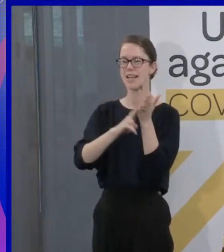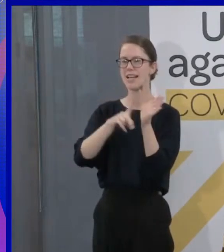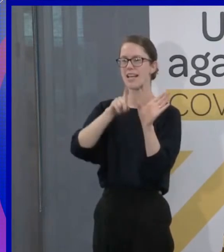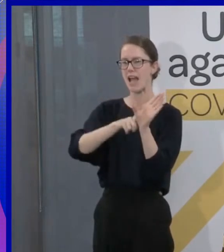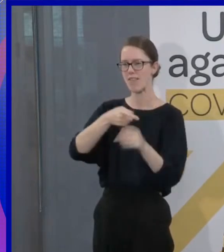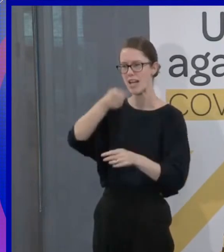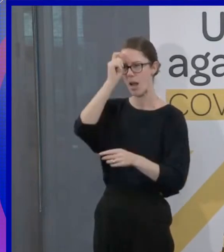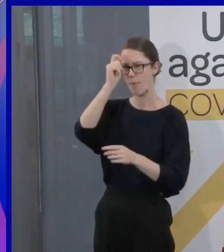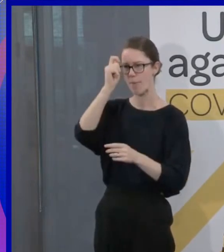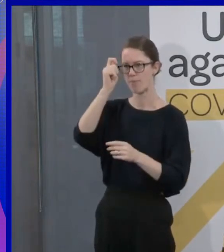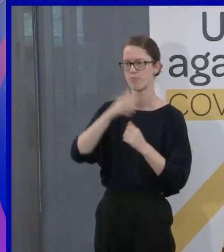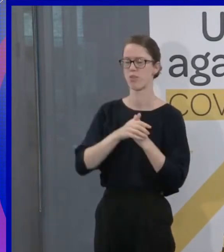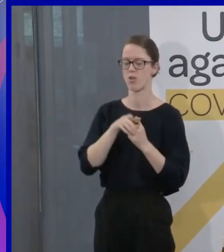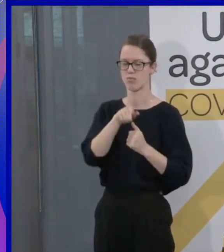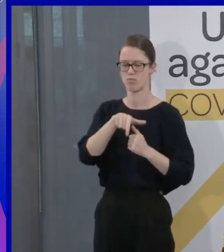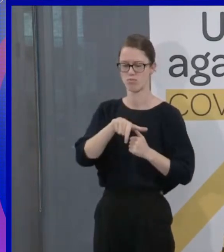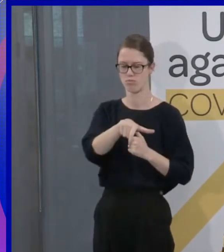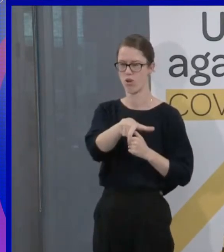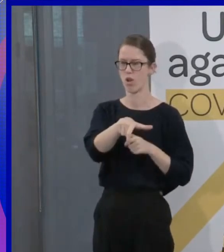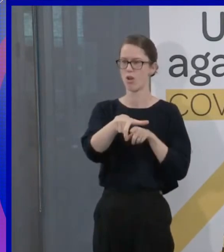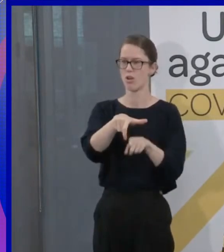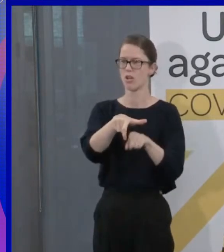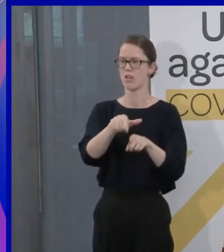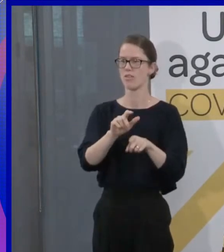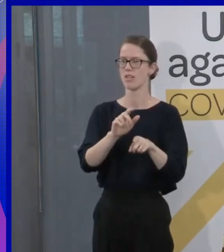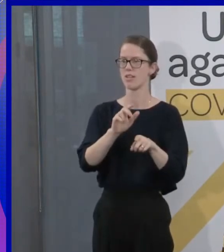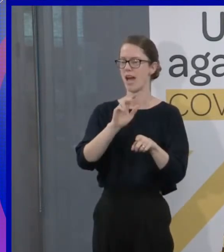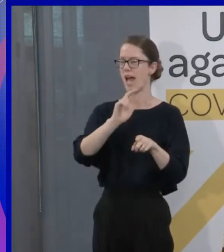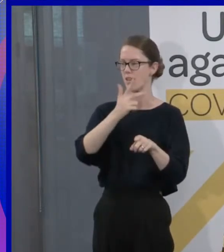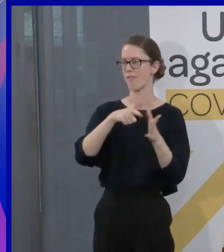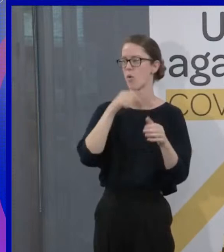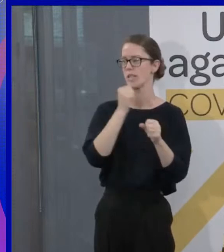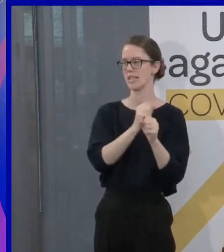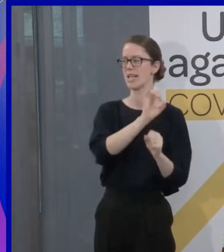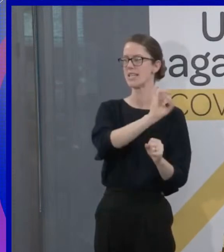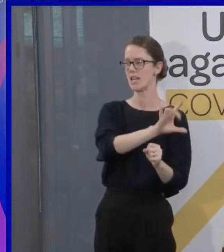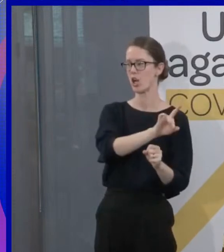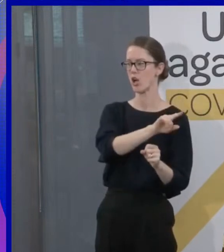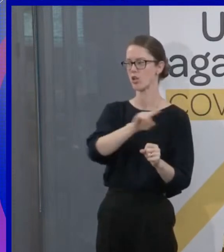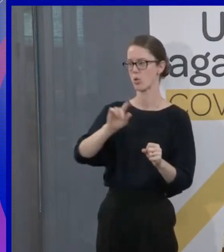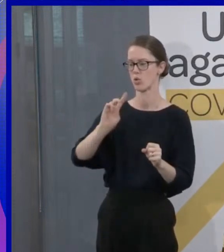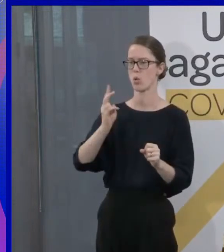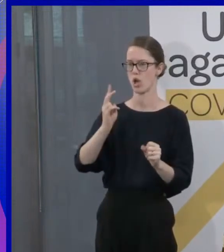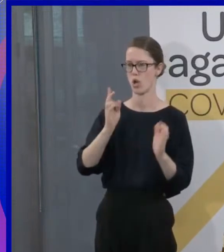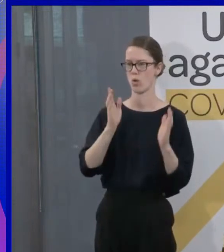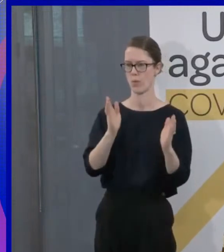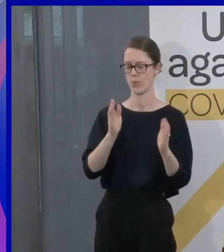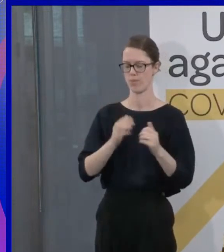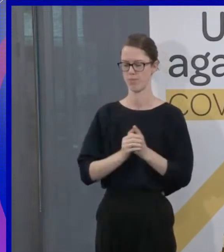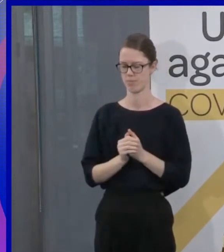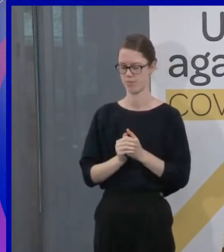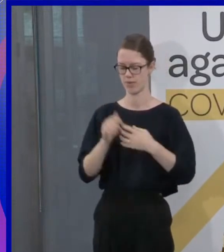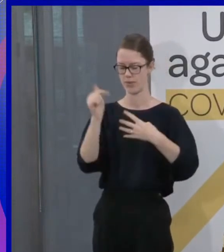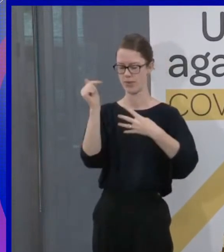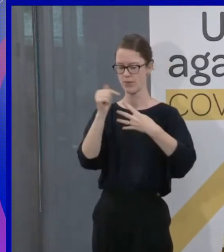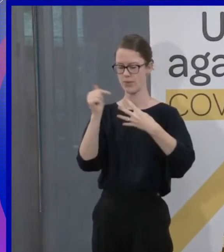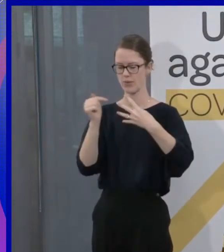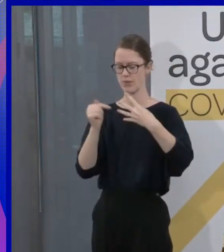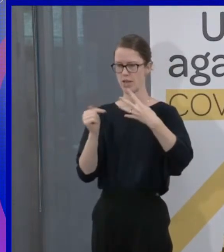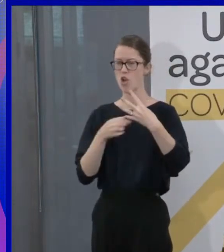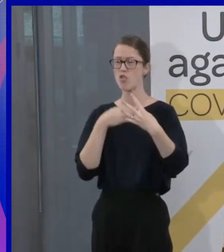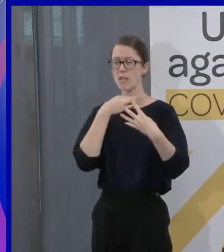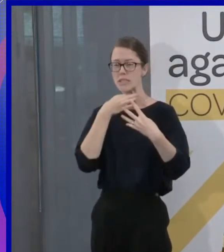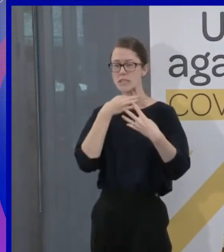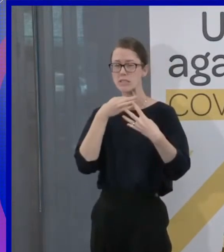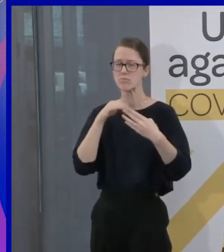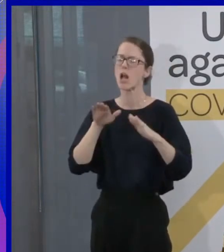a.m. and 2 p.m. on the 8th of August. The important note here is that the risk from these locations is